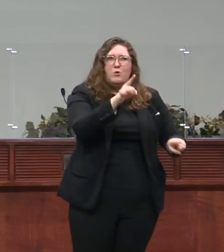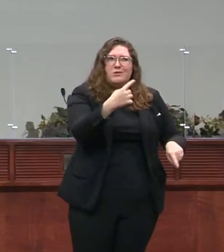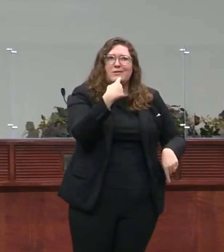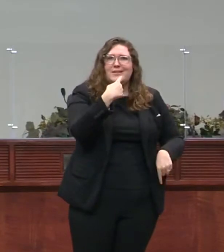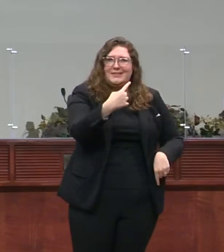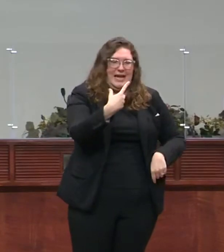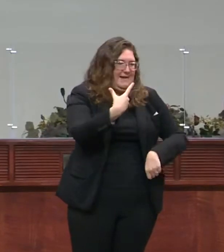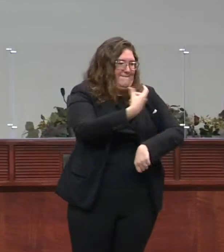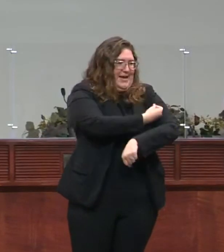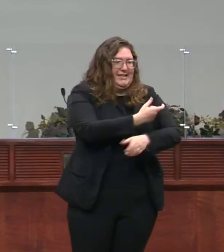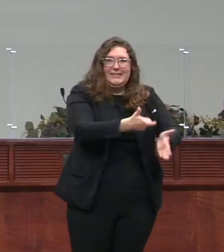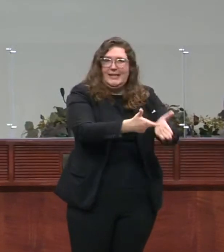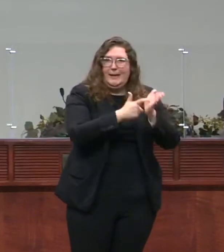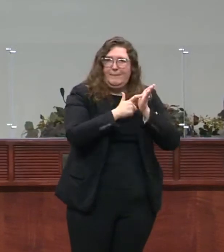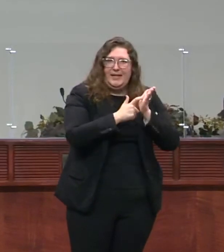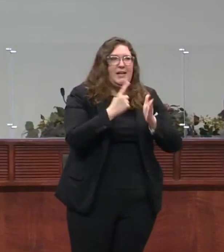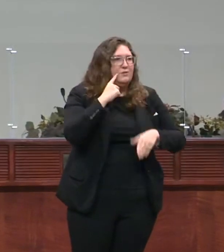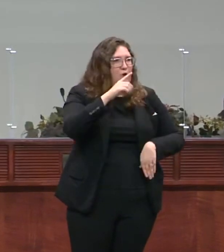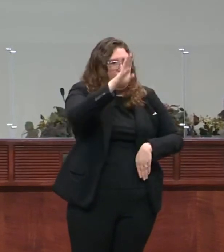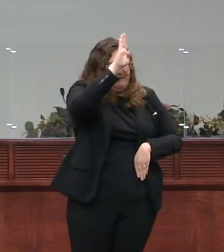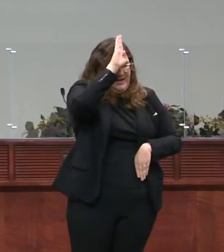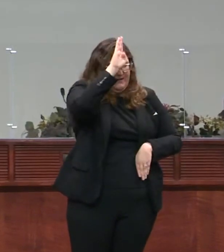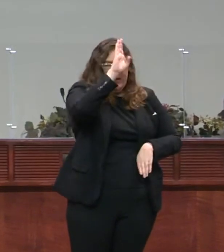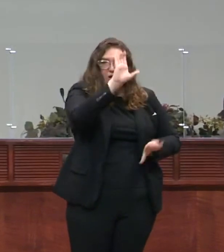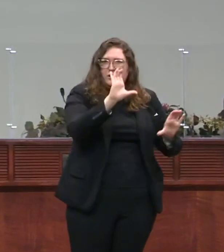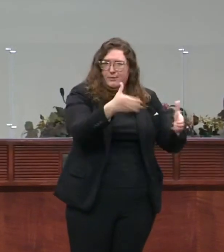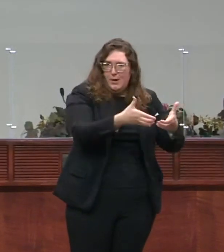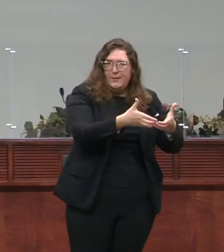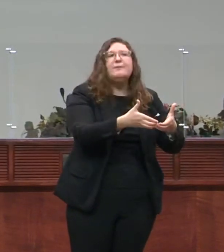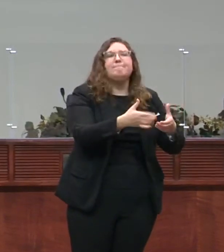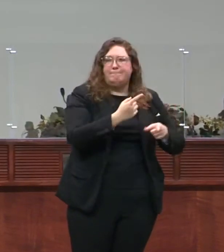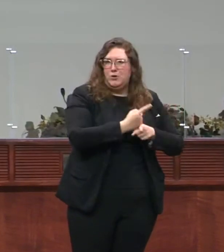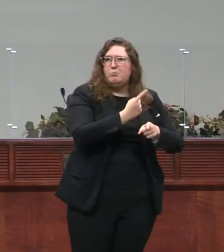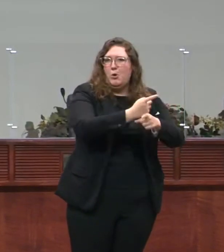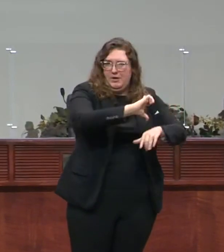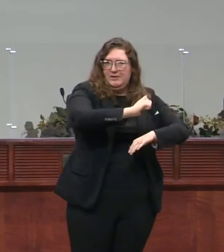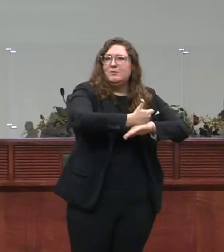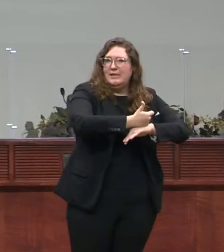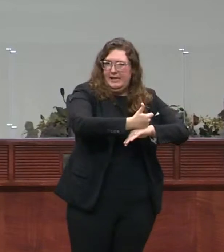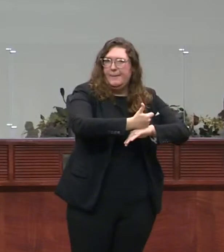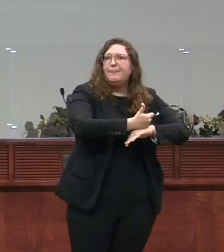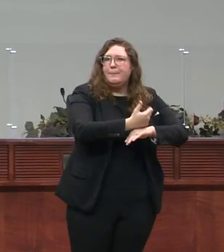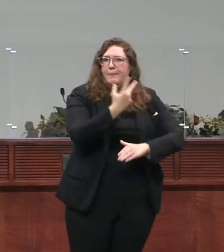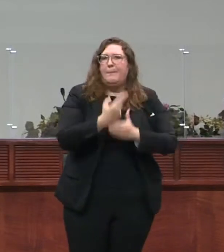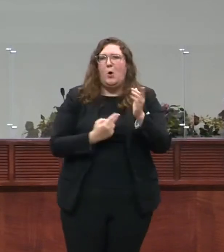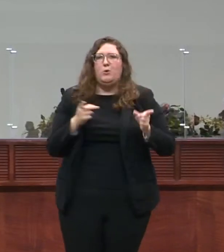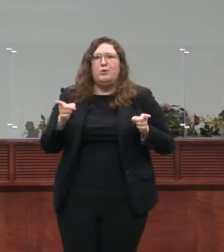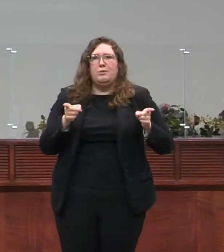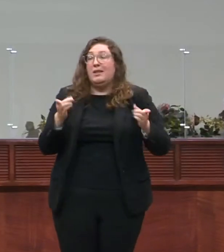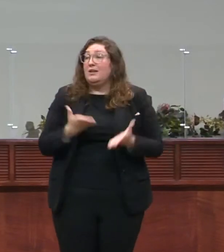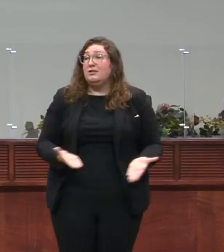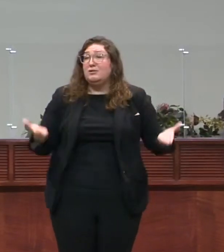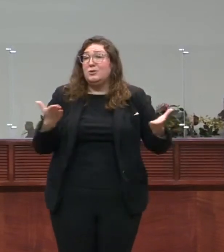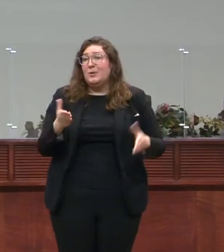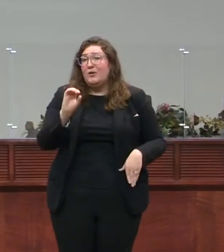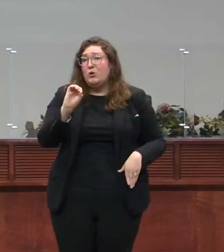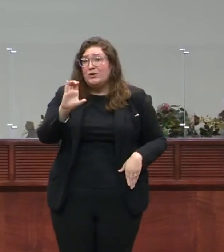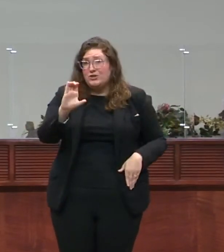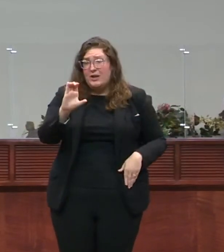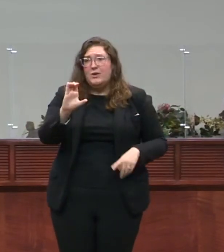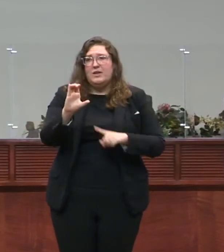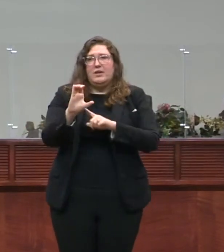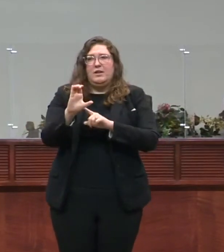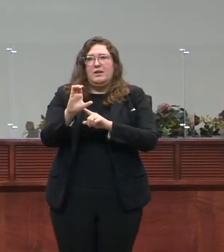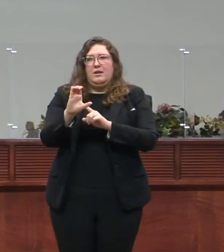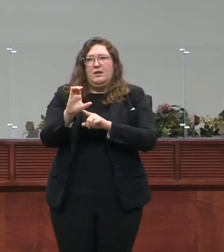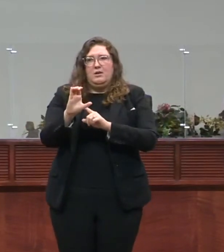vaccine mandates for firefighter personnel is an appropriate thing to do. So here within Orange County, we have